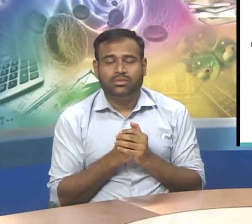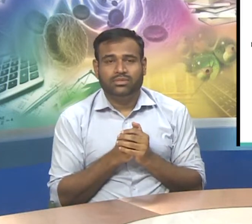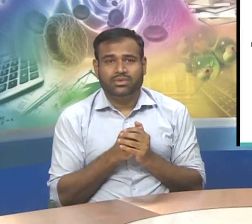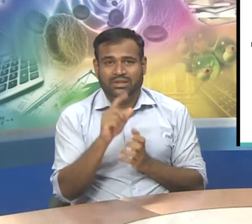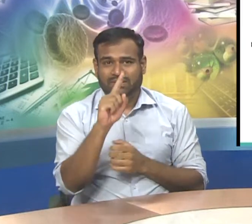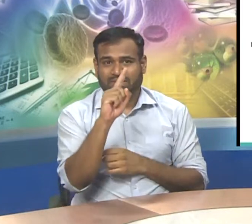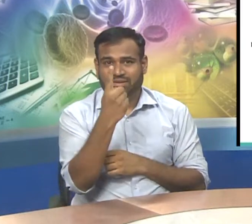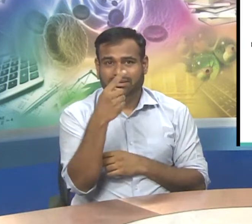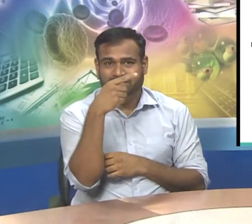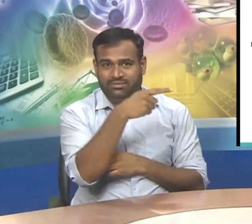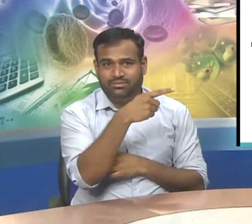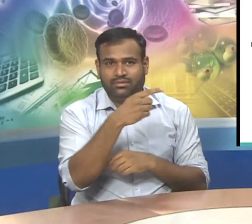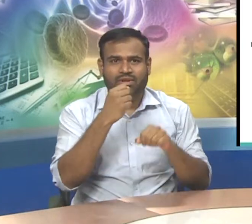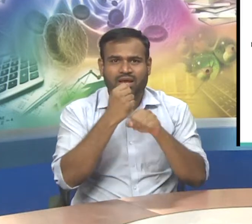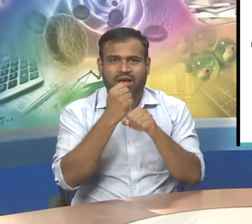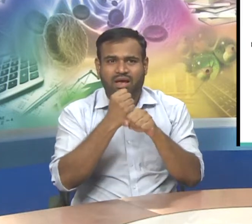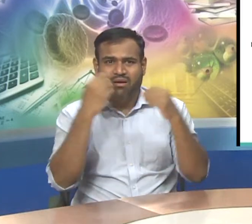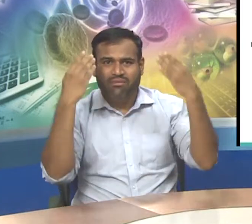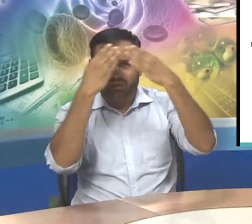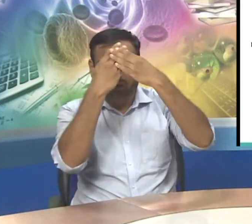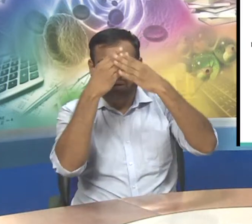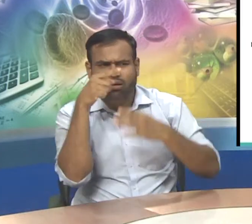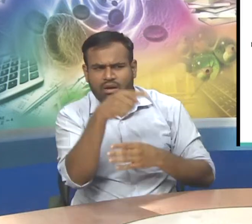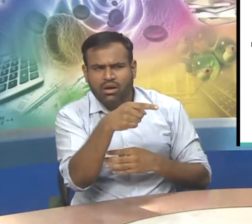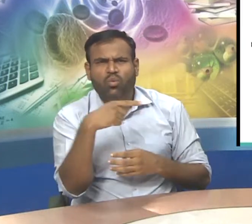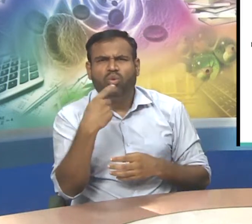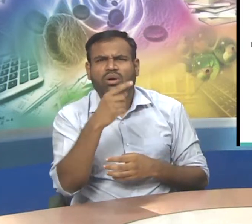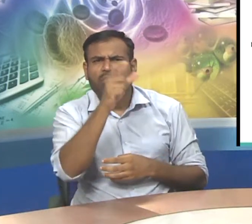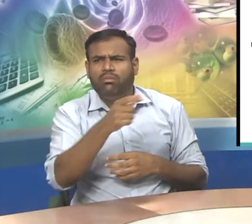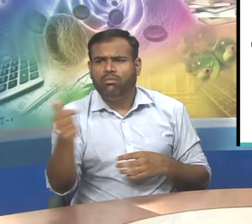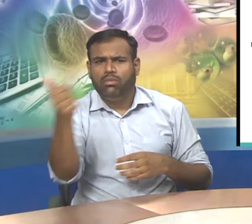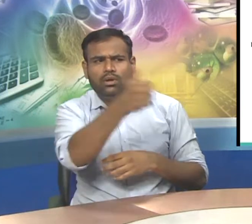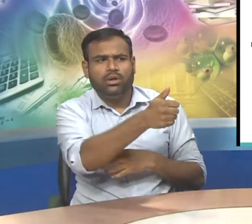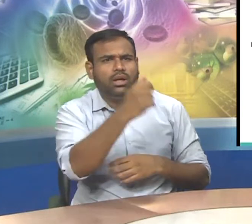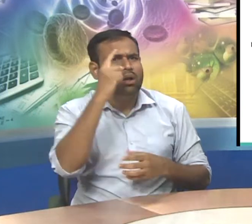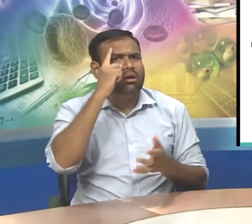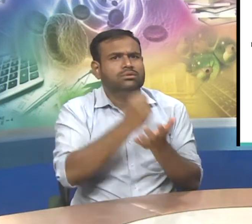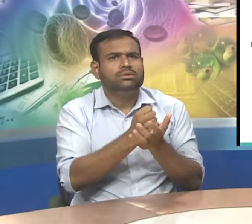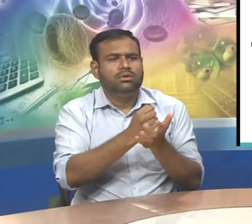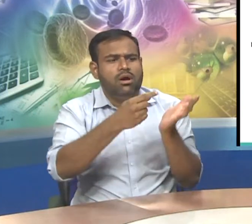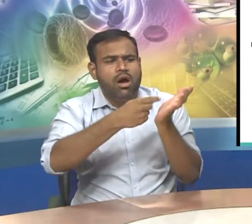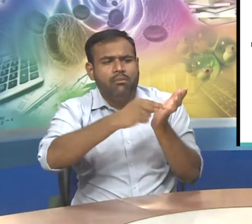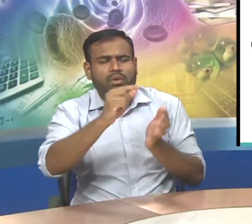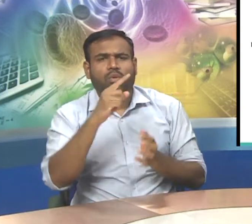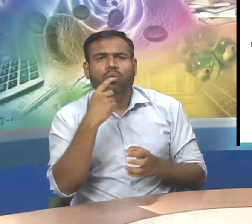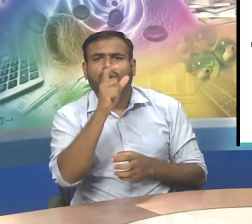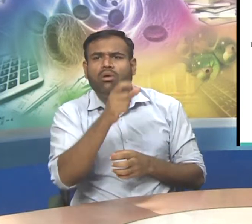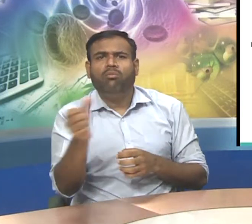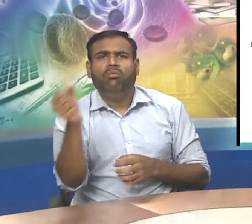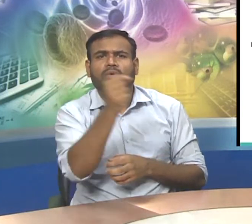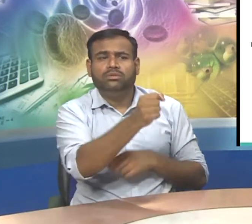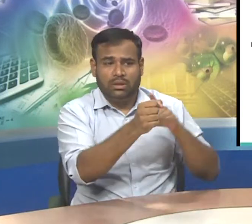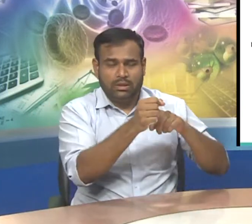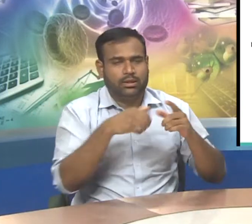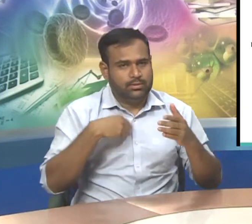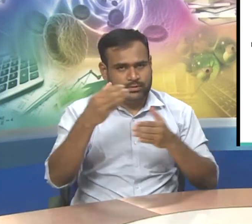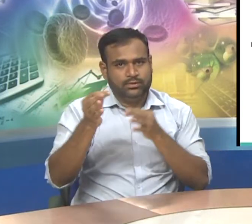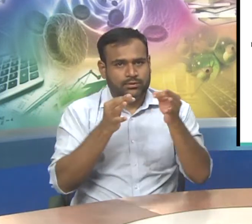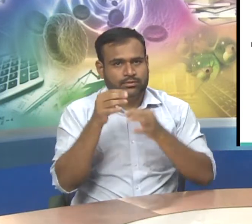The first objective is we will be able to understand the appointment of the